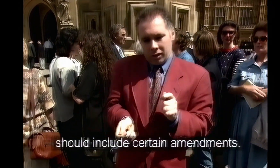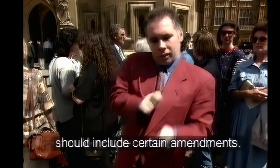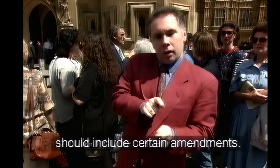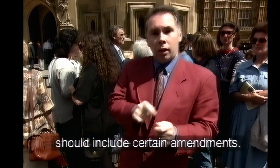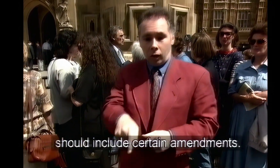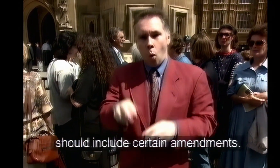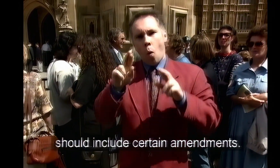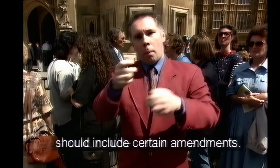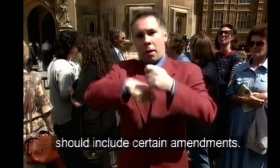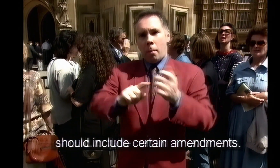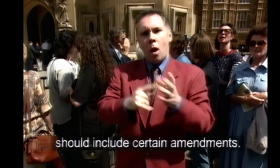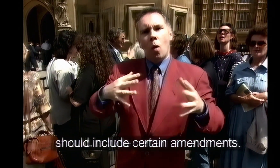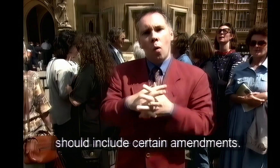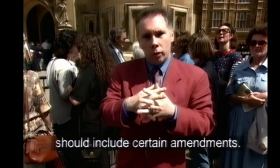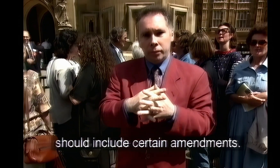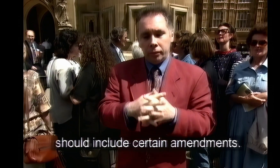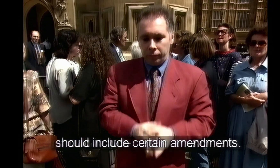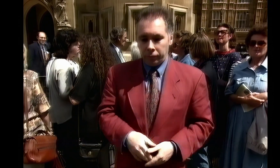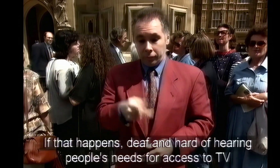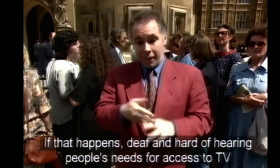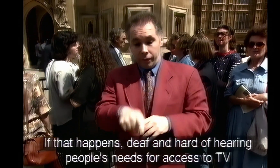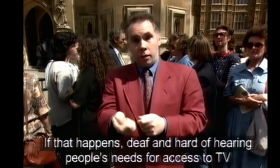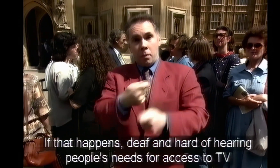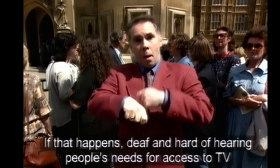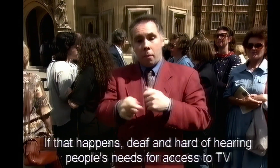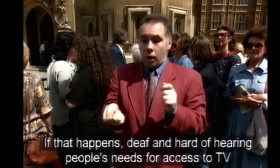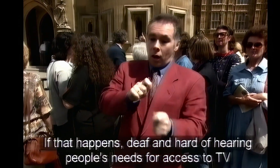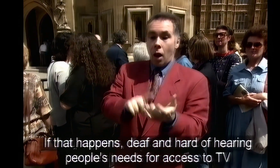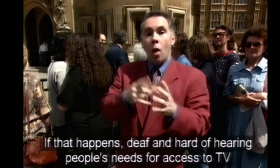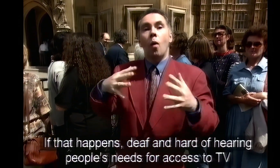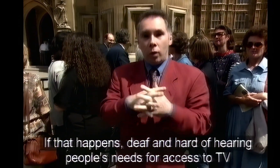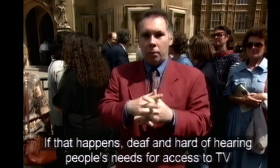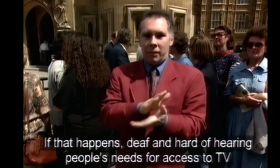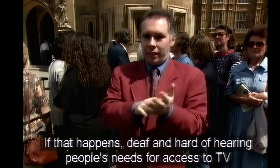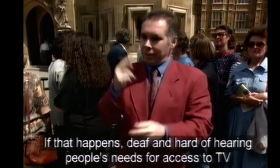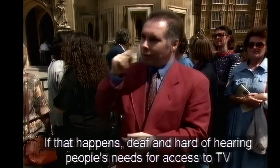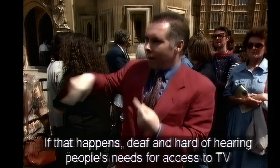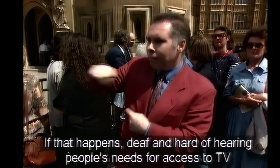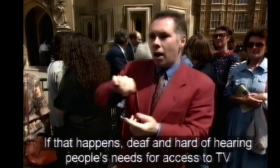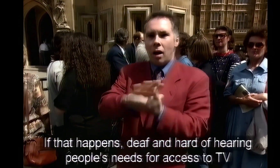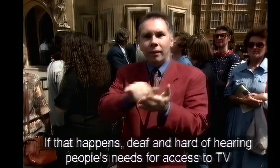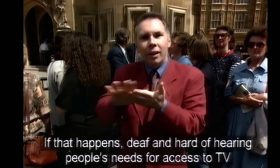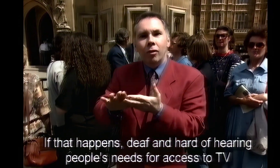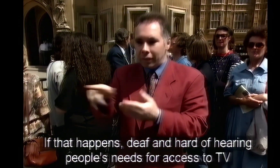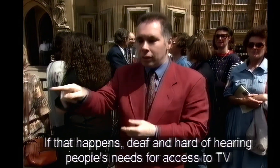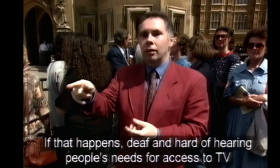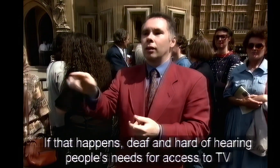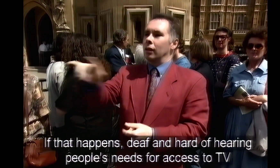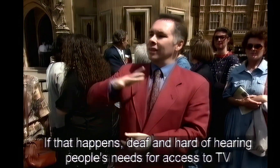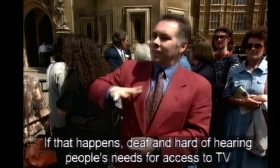should include certain amendments which they hope will become law. Should that actually happen, it means that deaf and hard of hearing people's